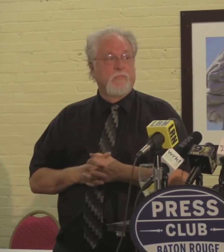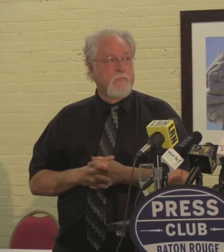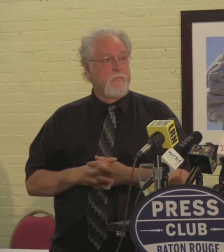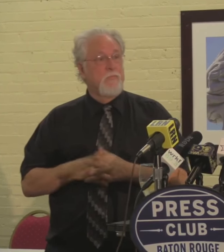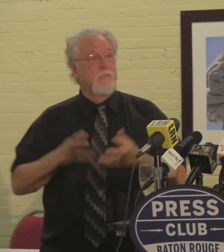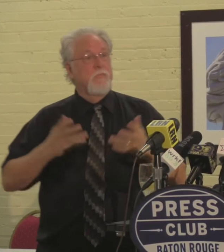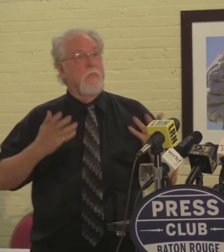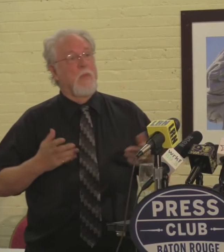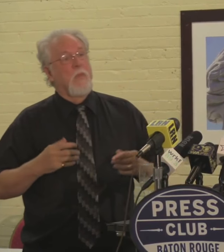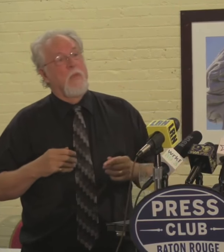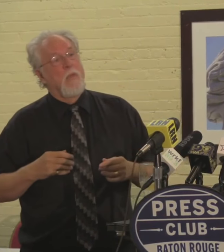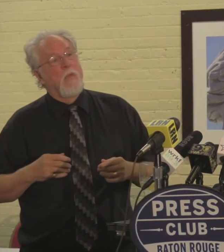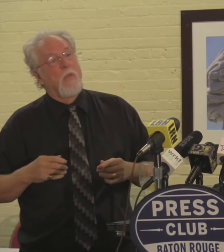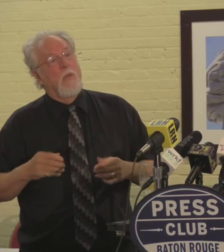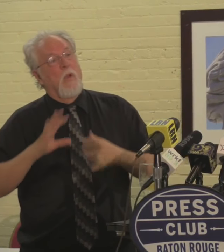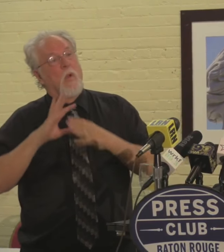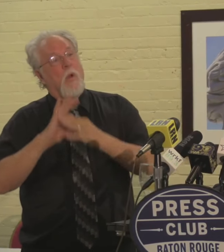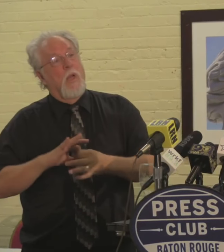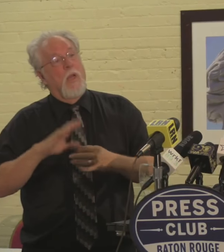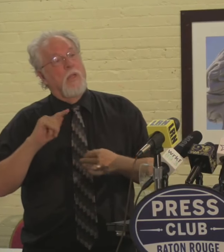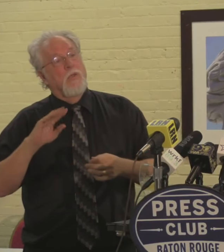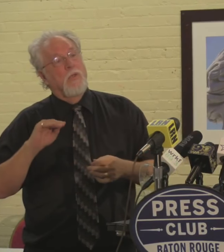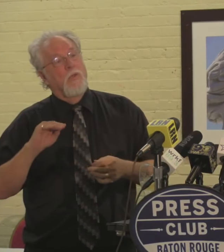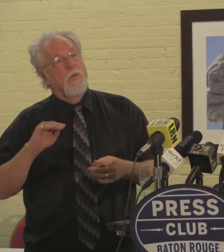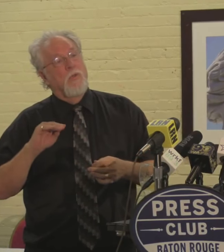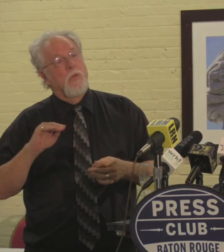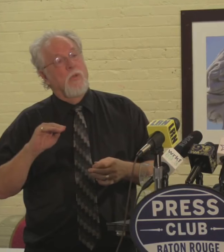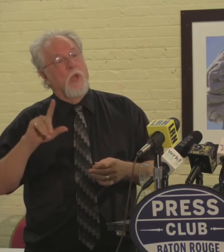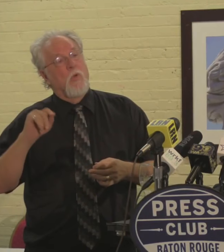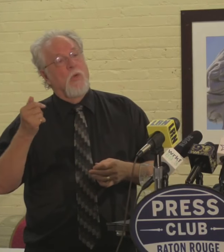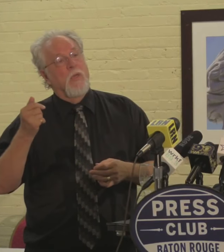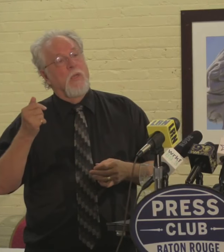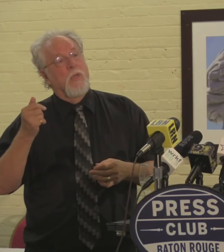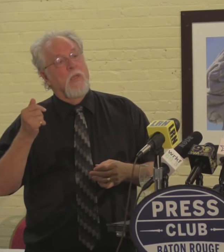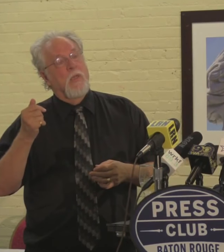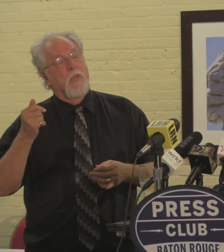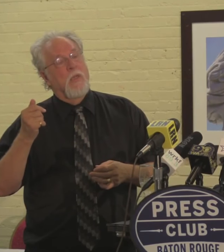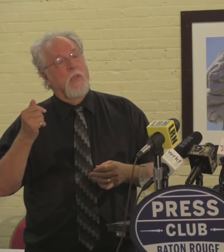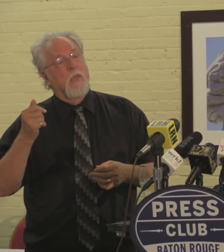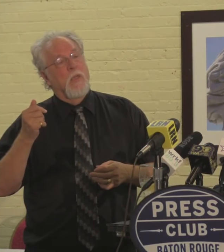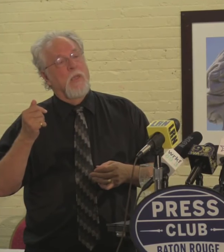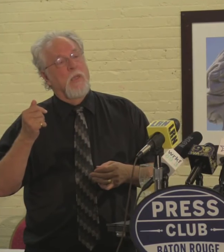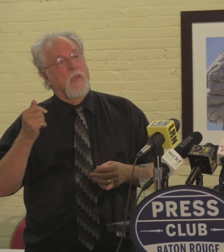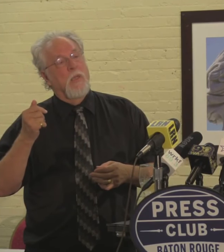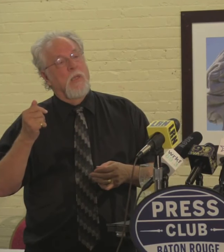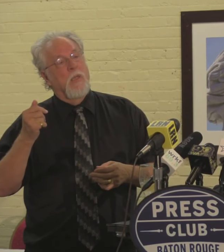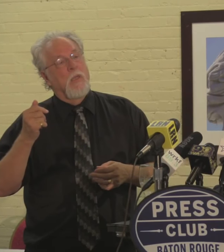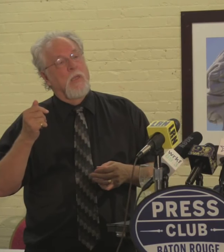Yes, sir. As it relates to the disaster of 2016, Governor, what incentives are